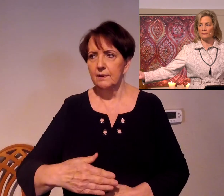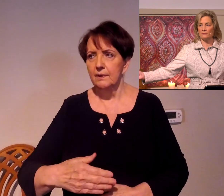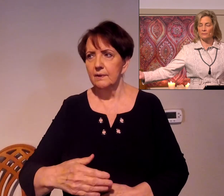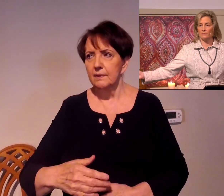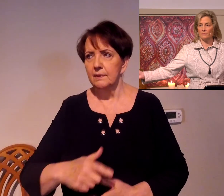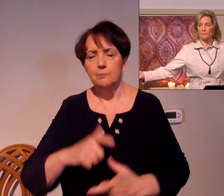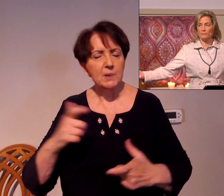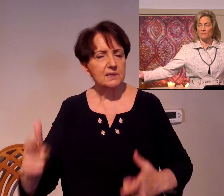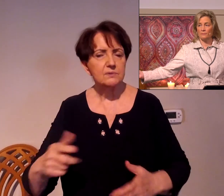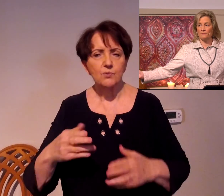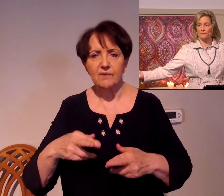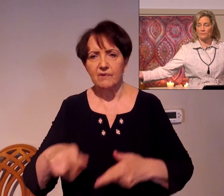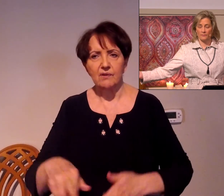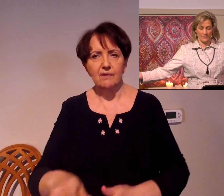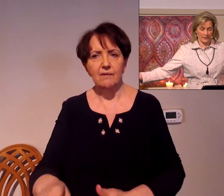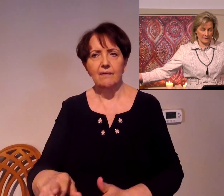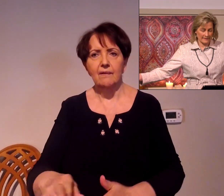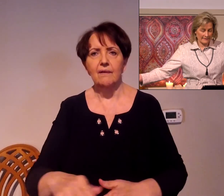one.